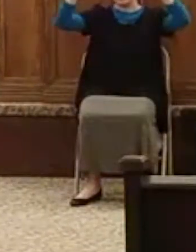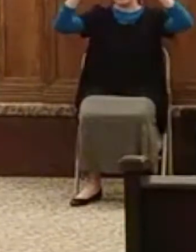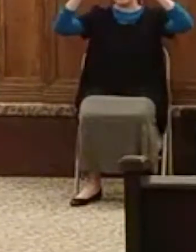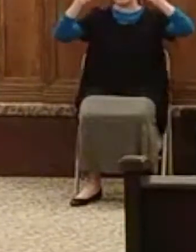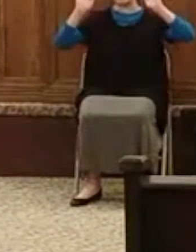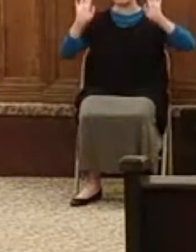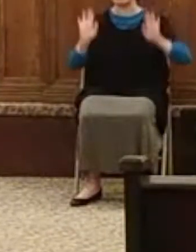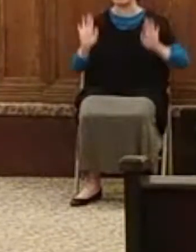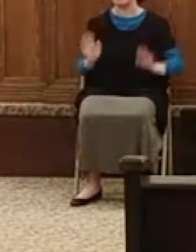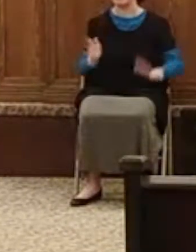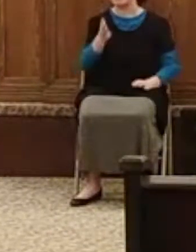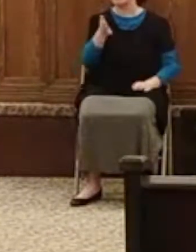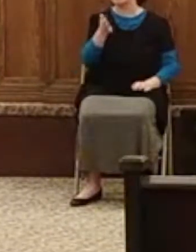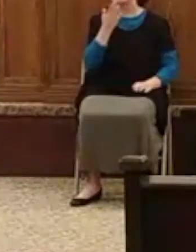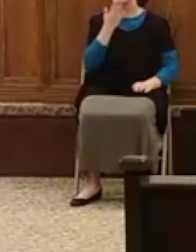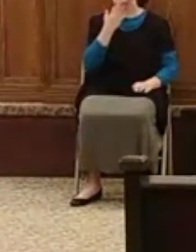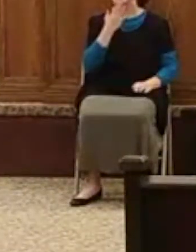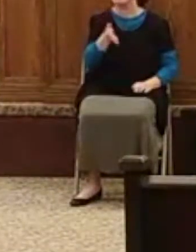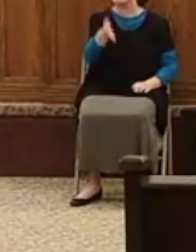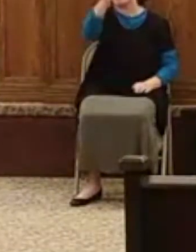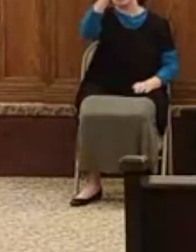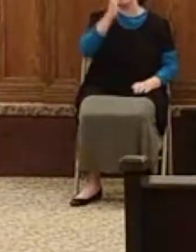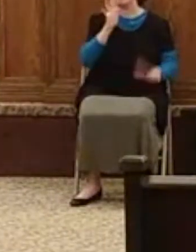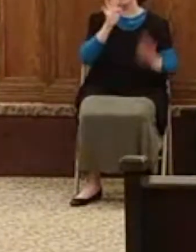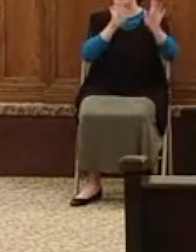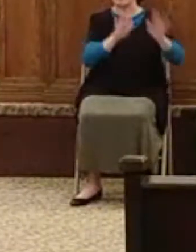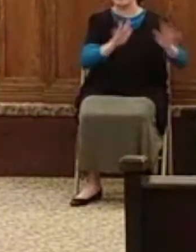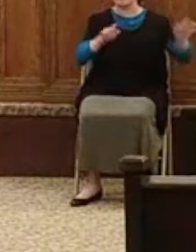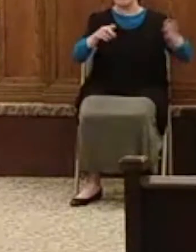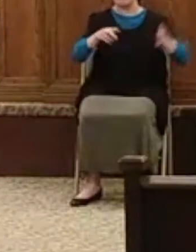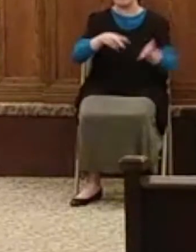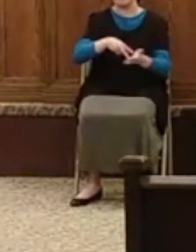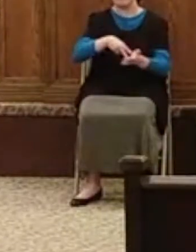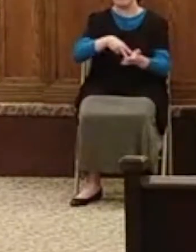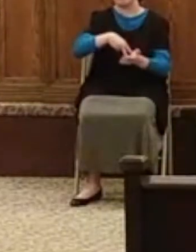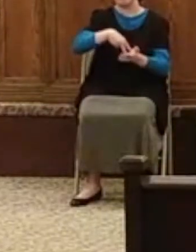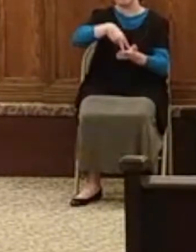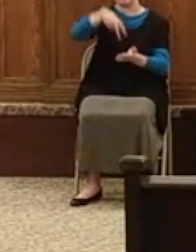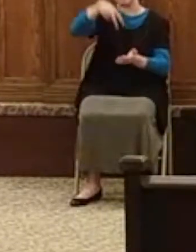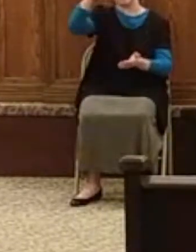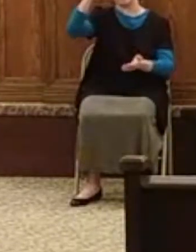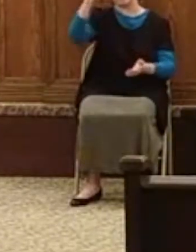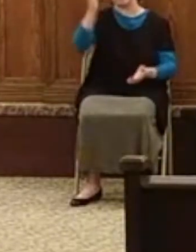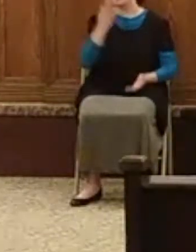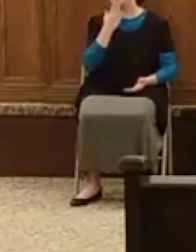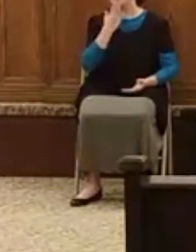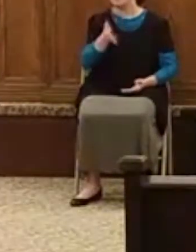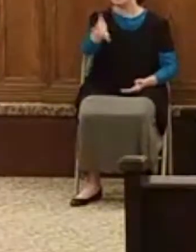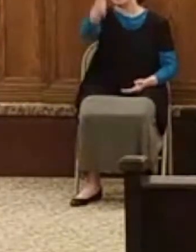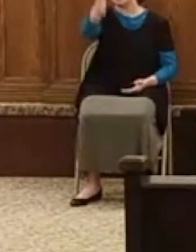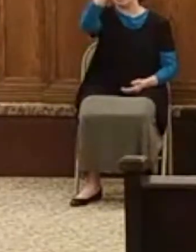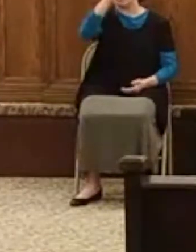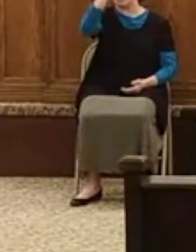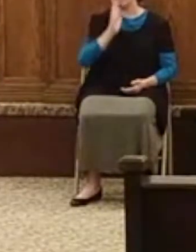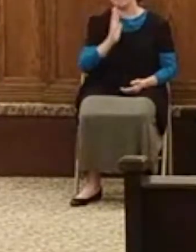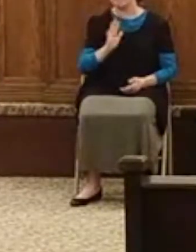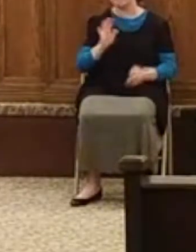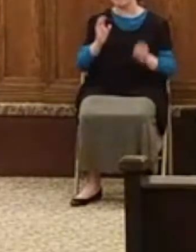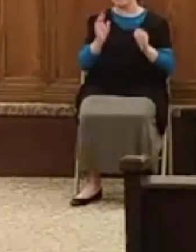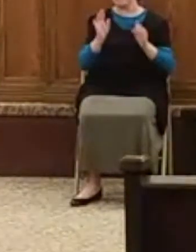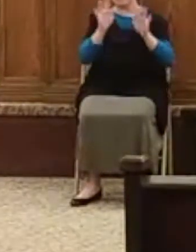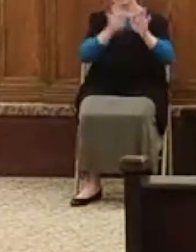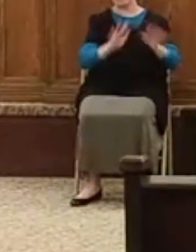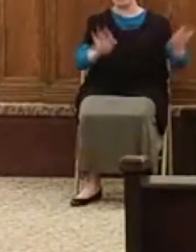your hands and say, thank God for mercy. You ought to get up on your feet and say, thank God that